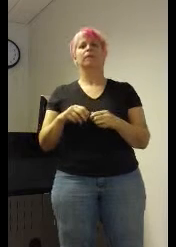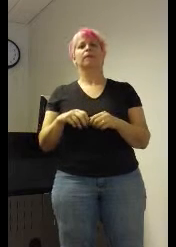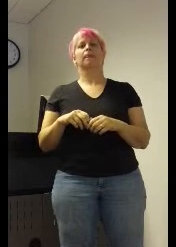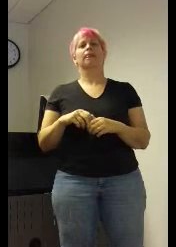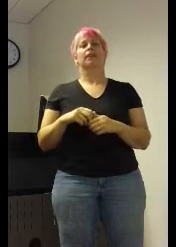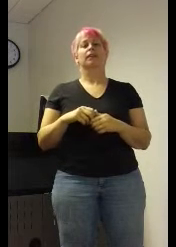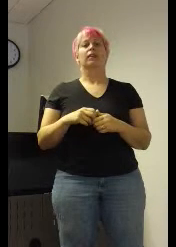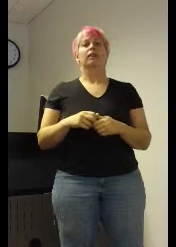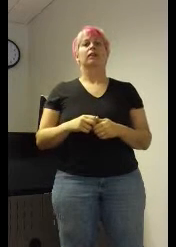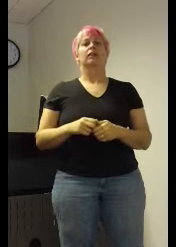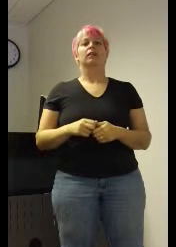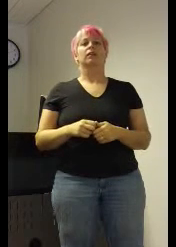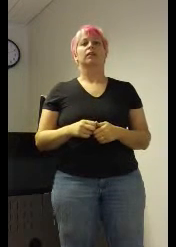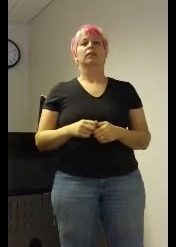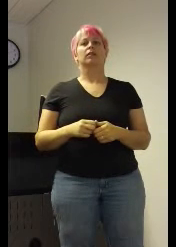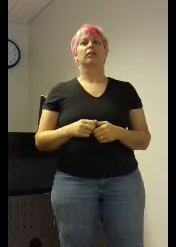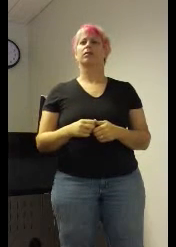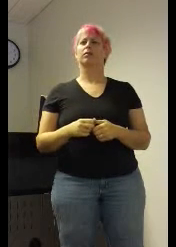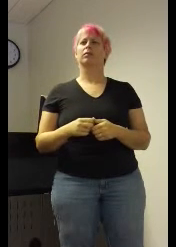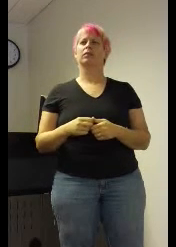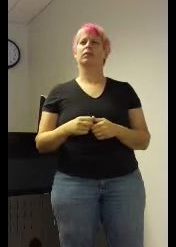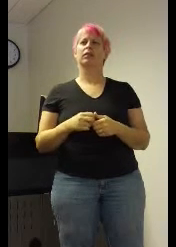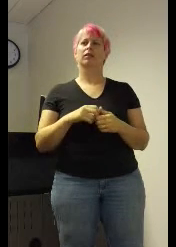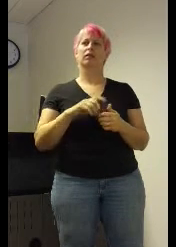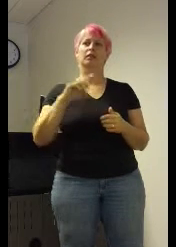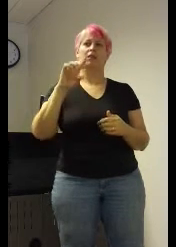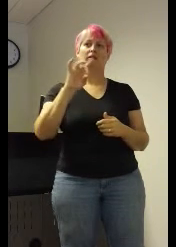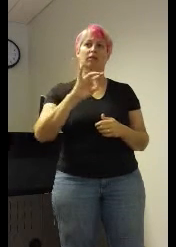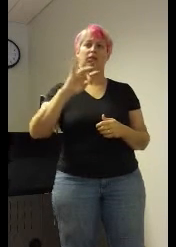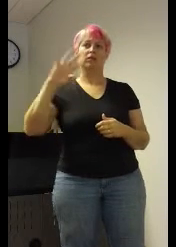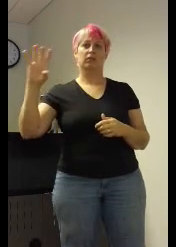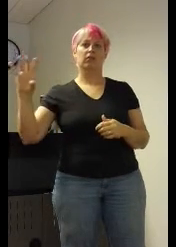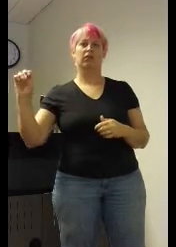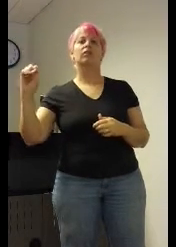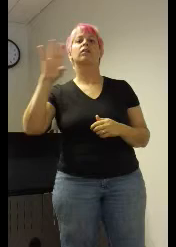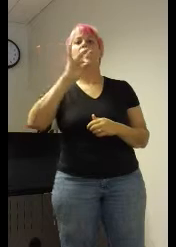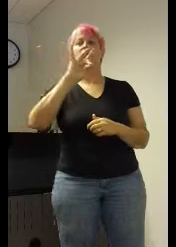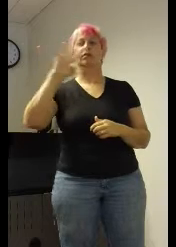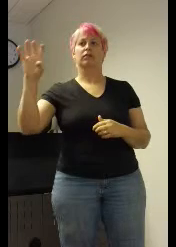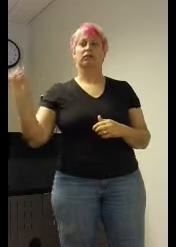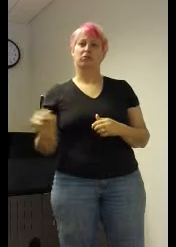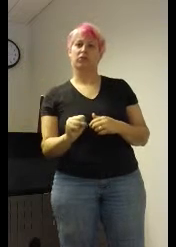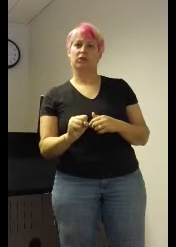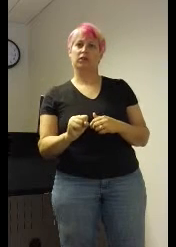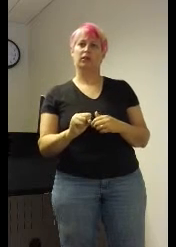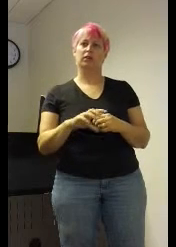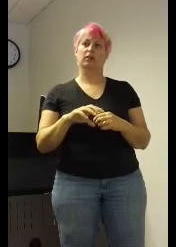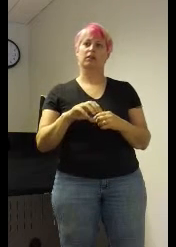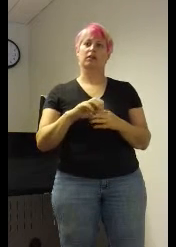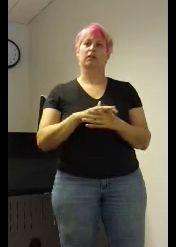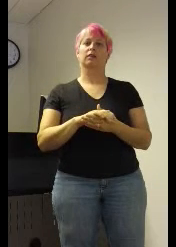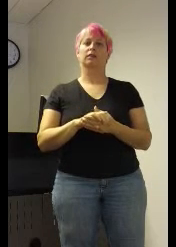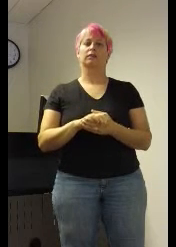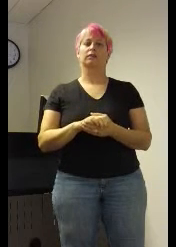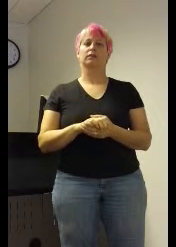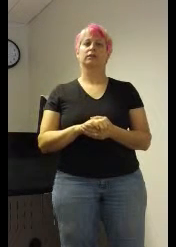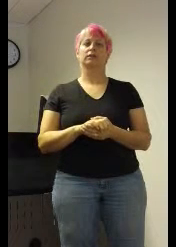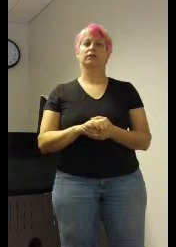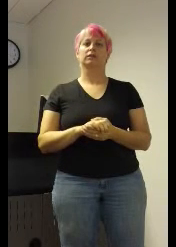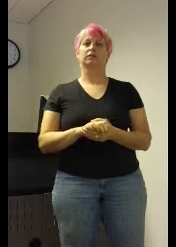hereditary. So what does this mean? This means that, let's say, for example, the nice gentleman who told me he was recently diagnosed, he